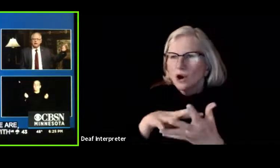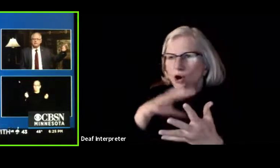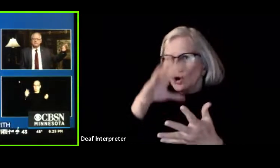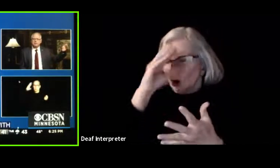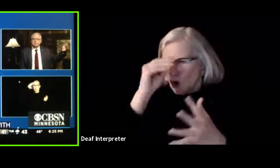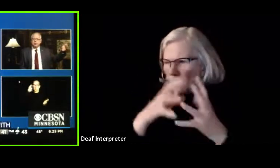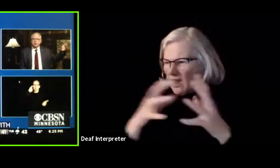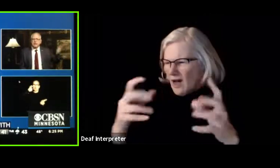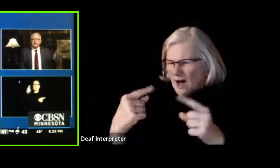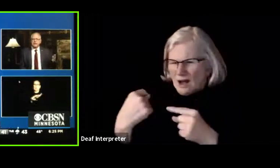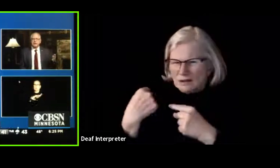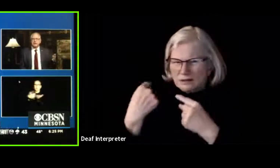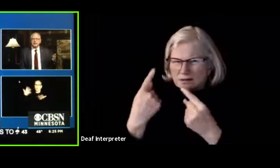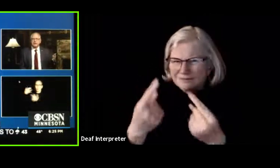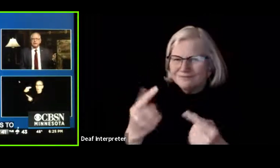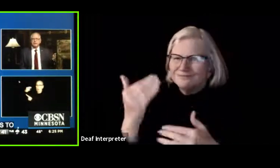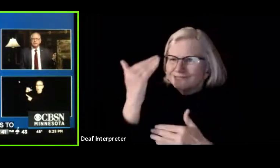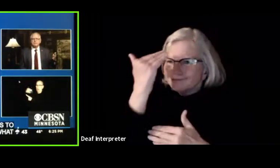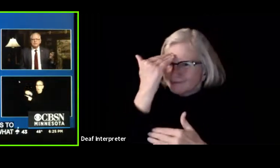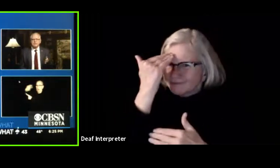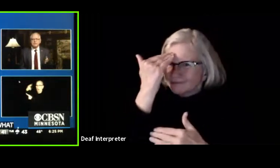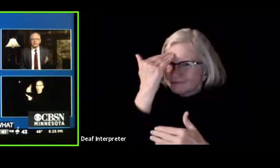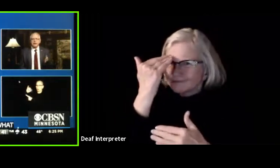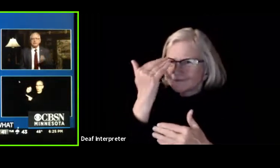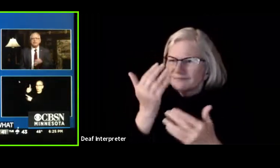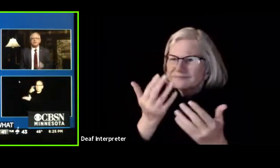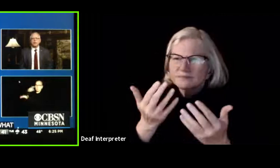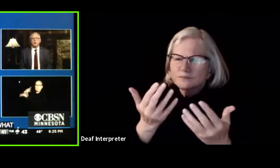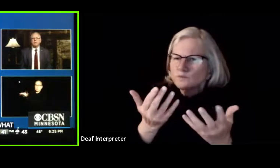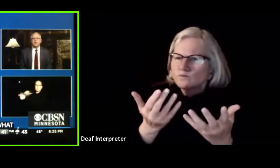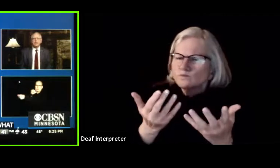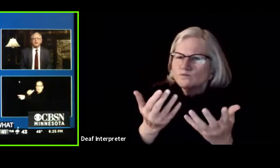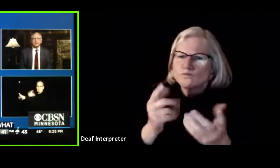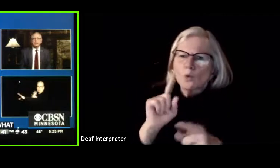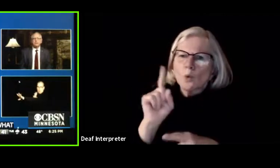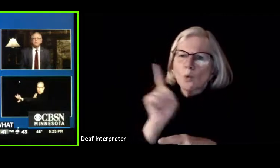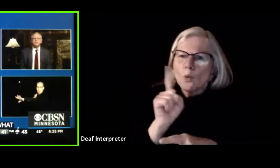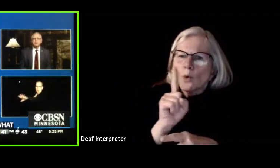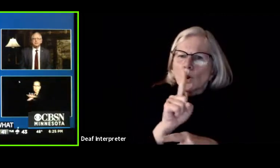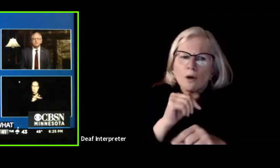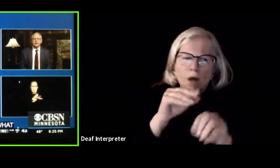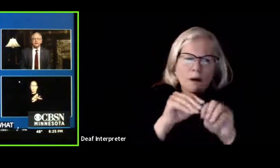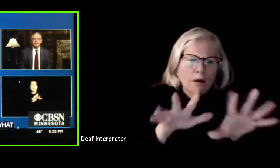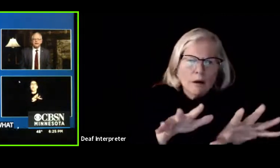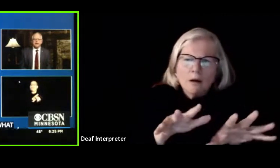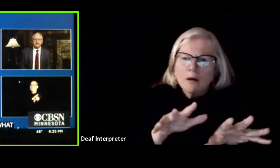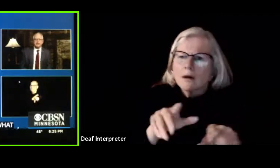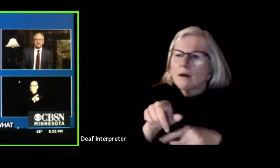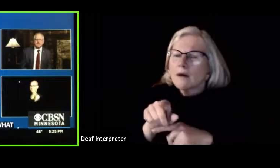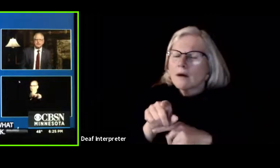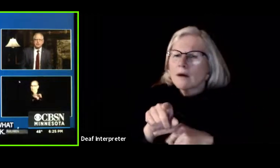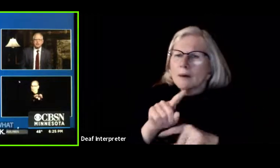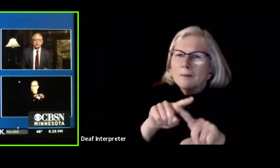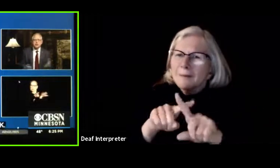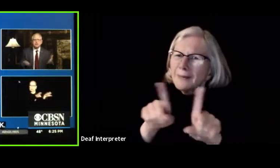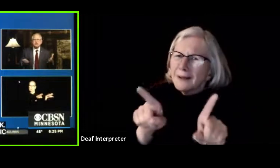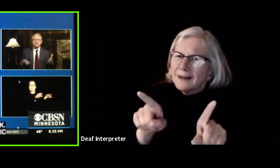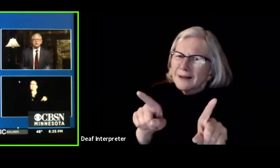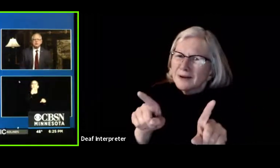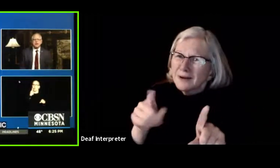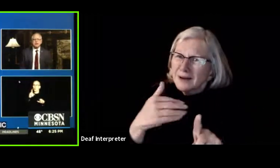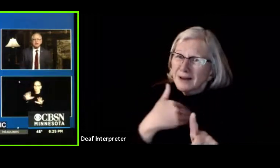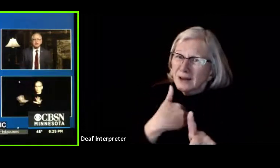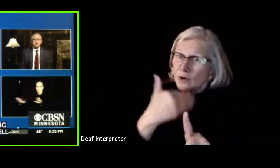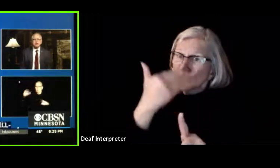but gives us both economic, physical, and mental well-being if we participate in those activities. So here's some of